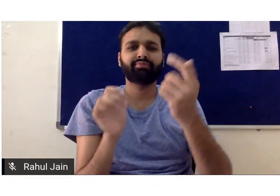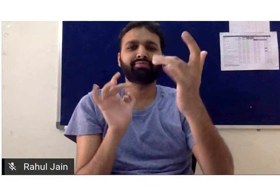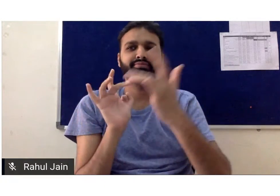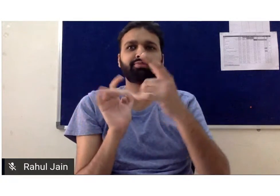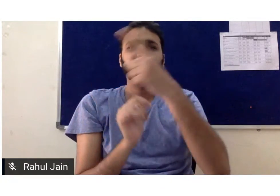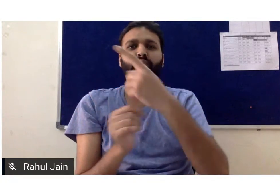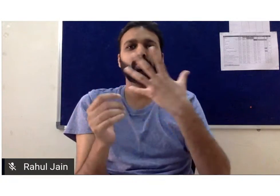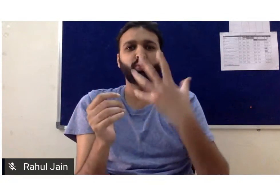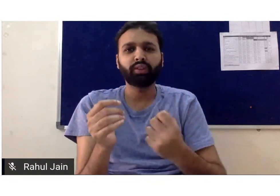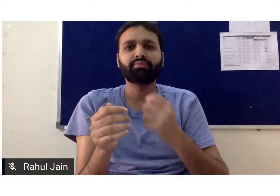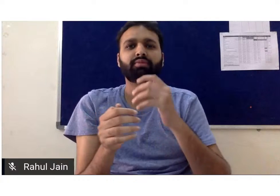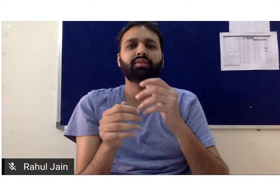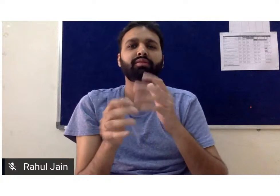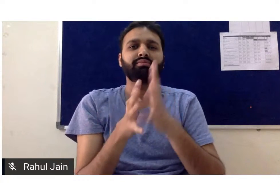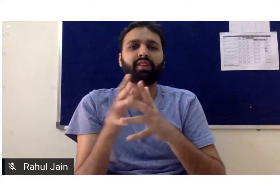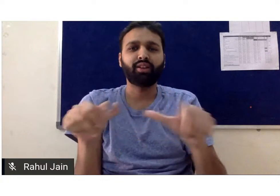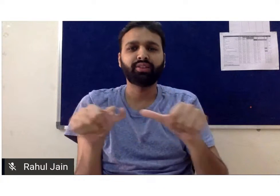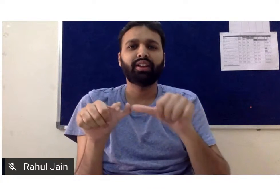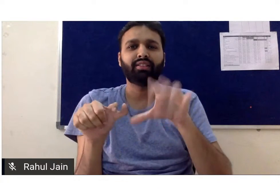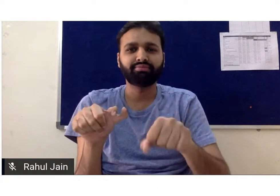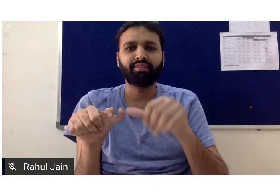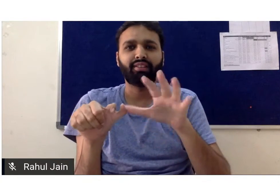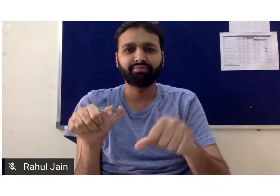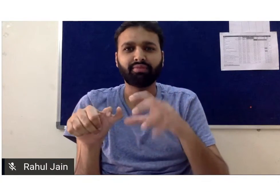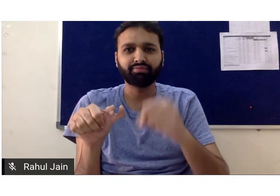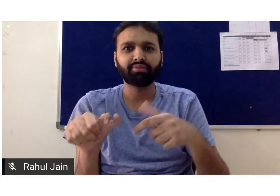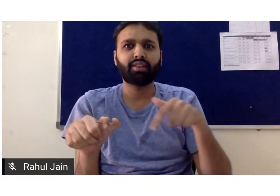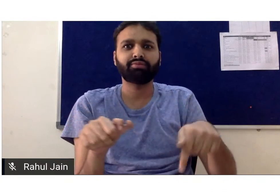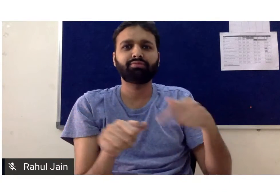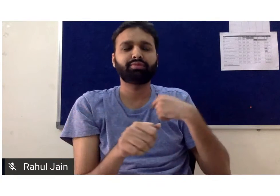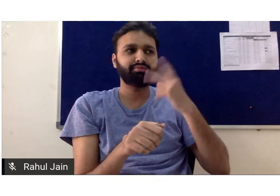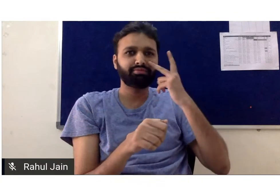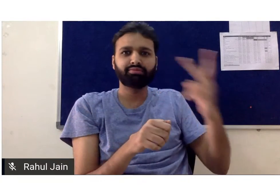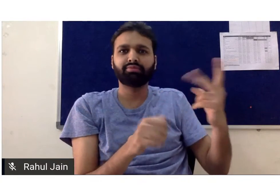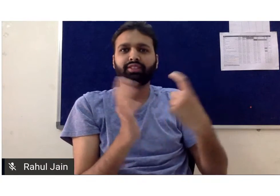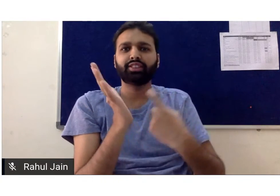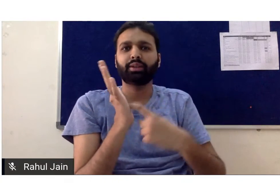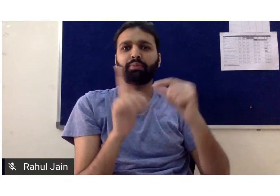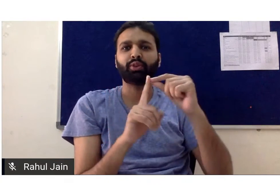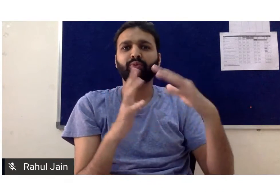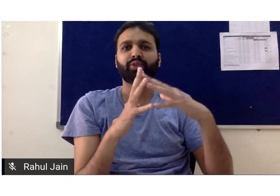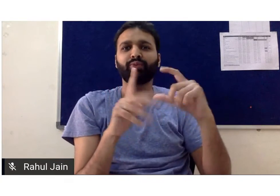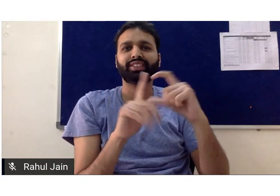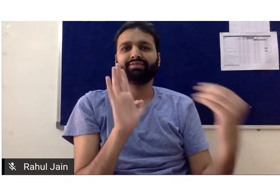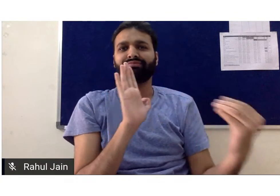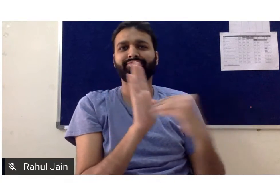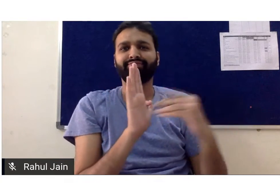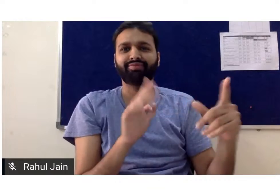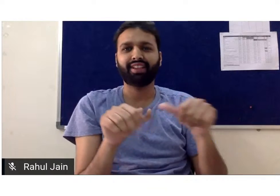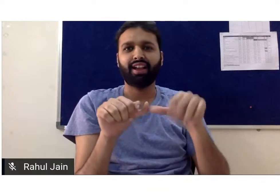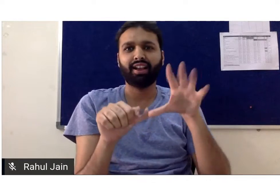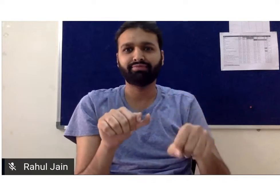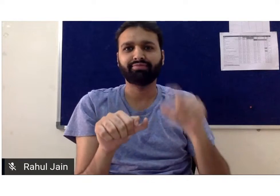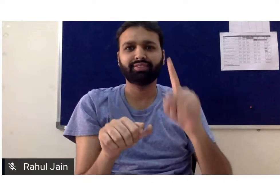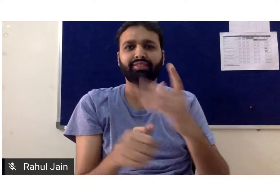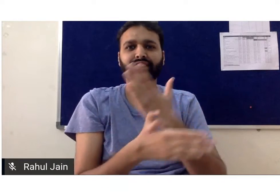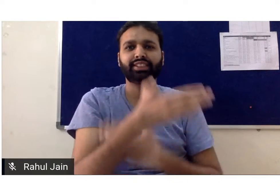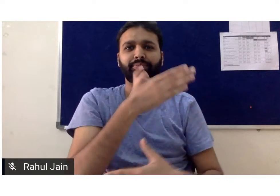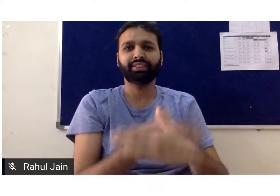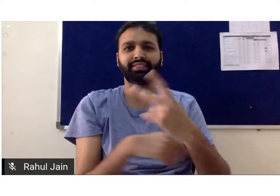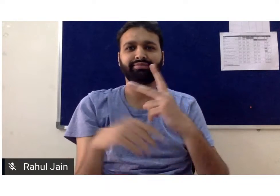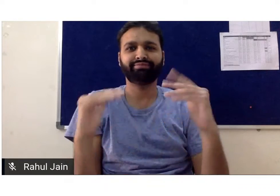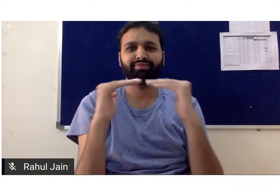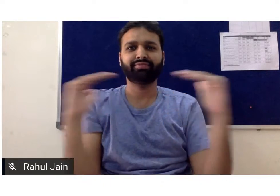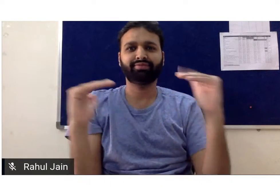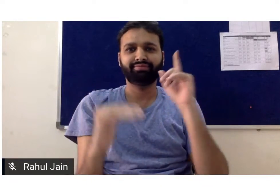clients. So the different clients, they need sign language content for accessibility,